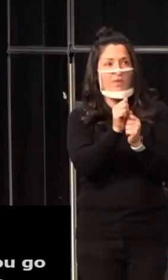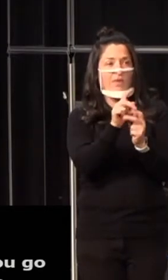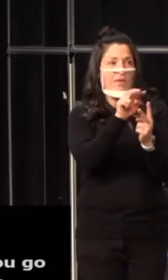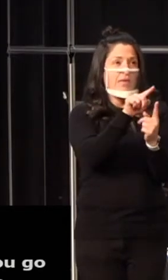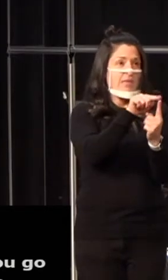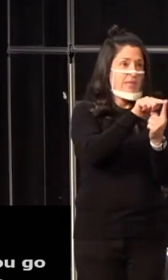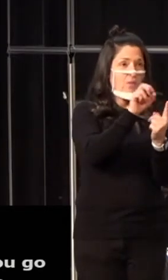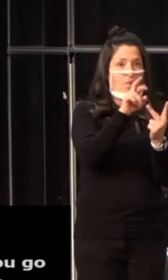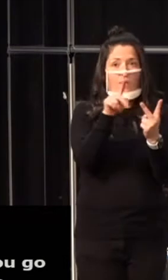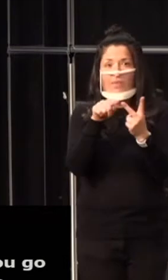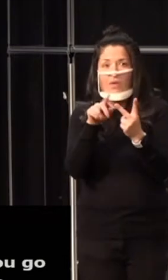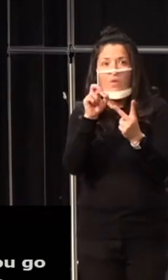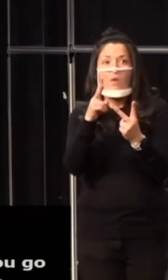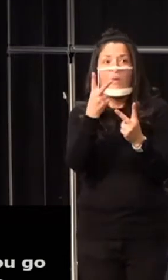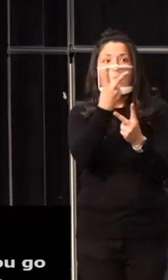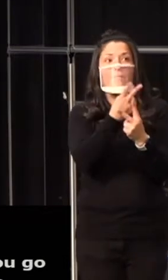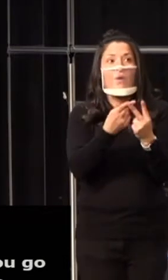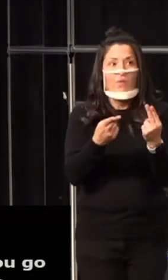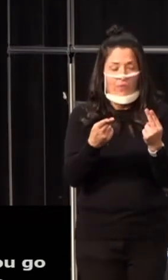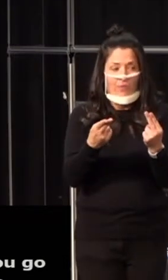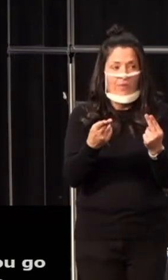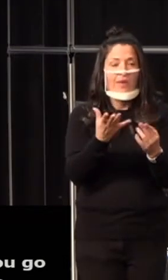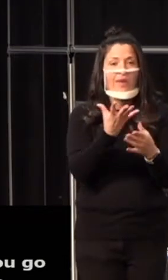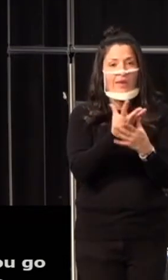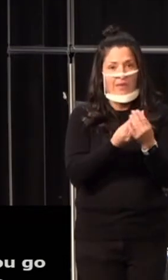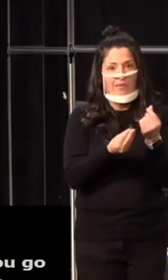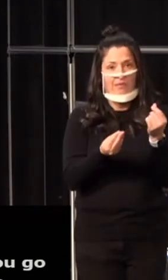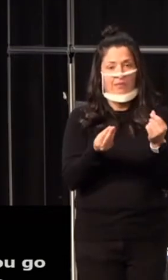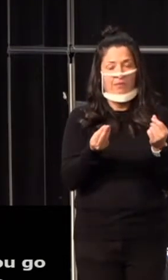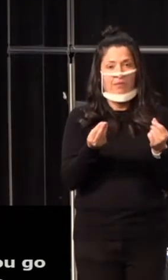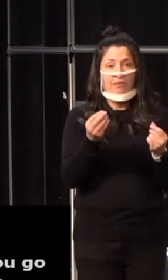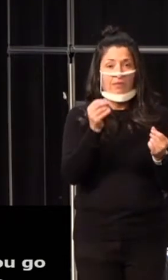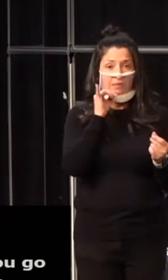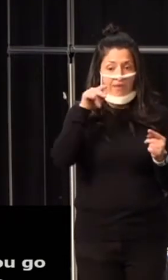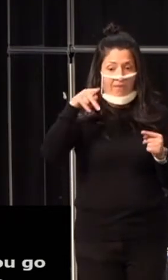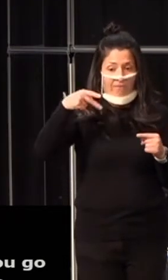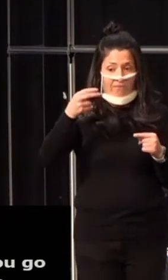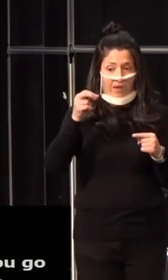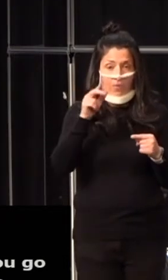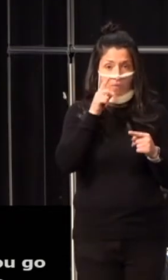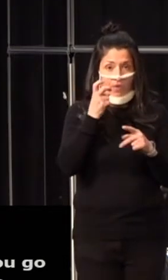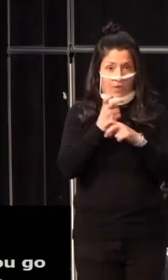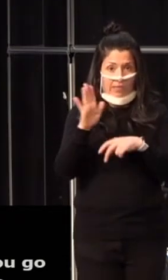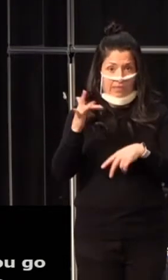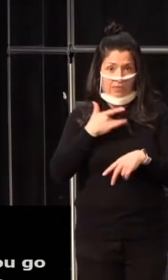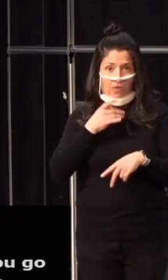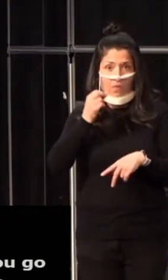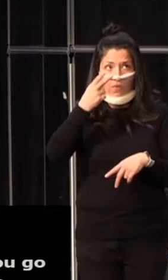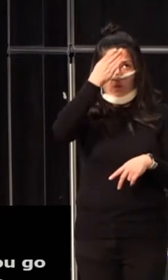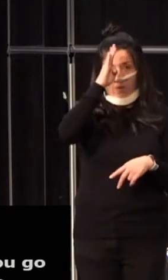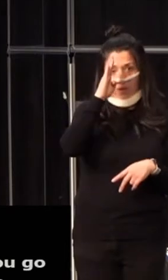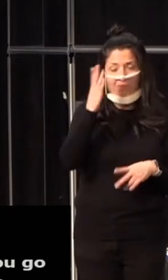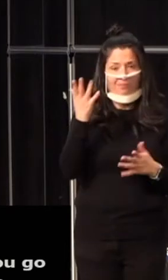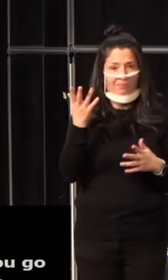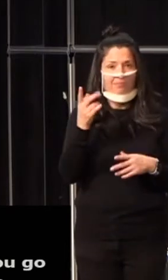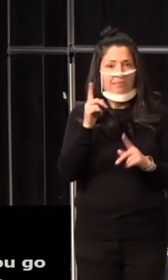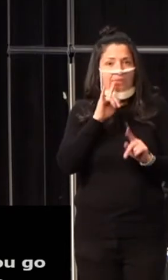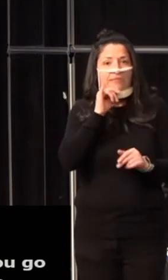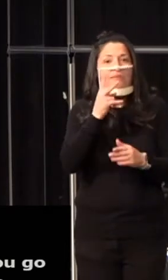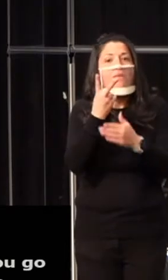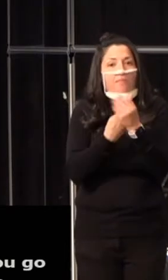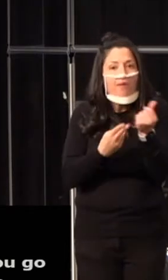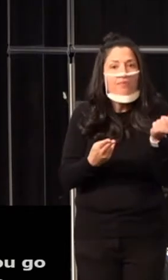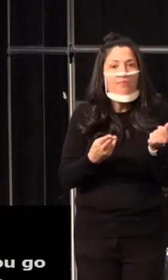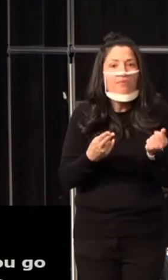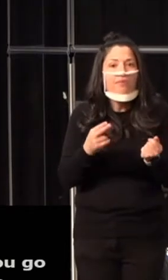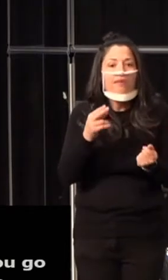So was it Pharaoh who hardened his heart or God who hardened his heart? Yes. The answer is yes. It's both